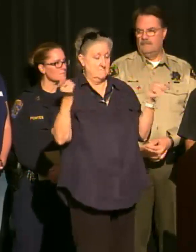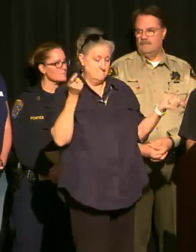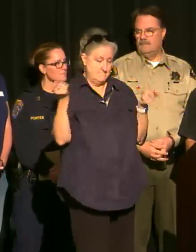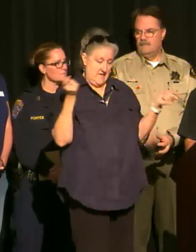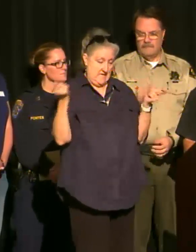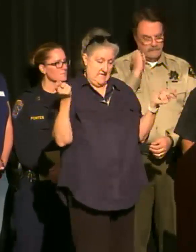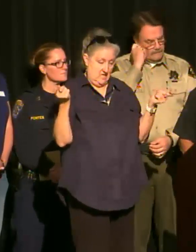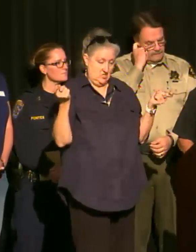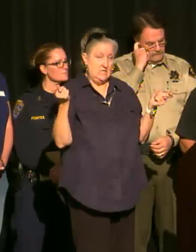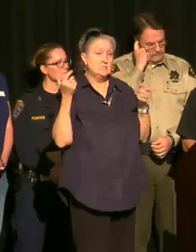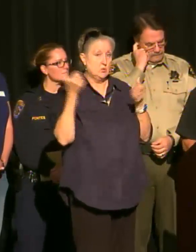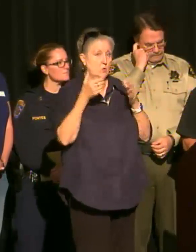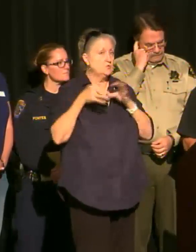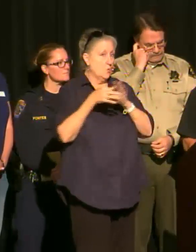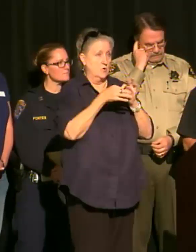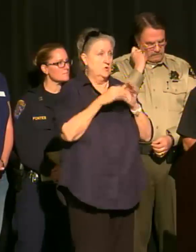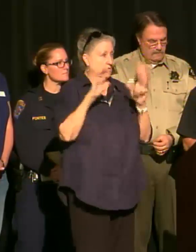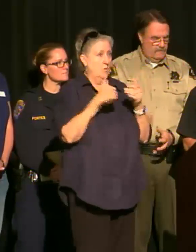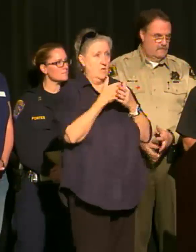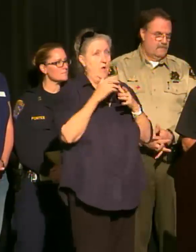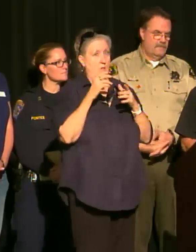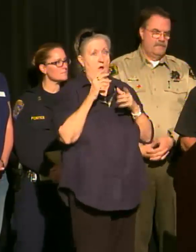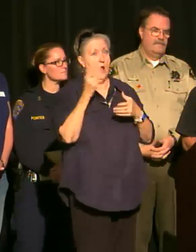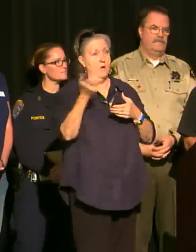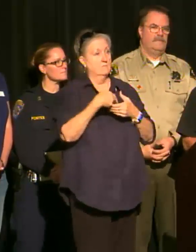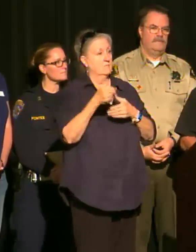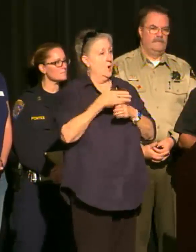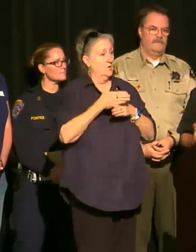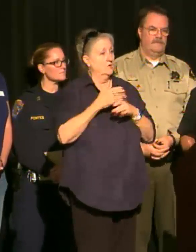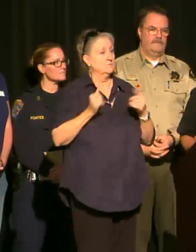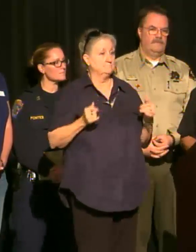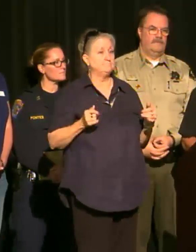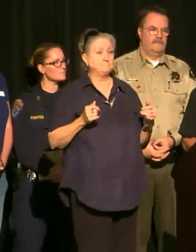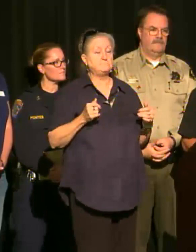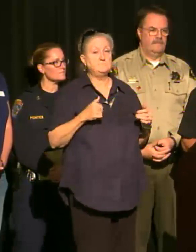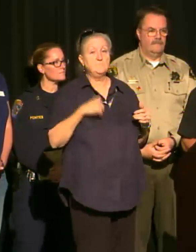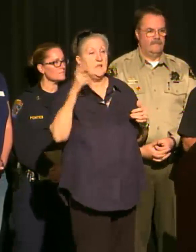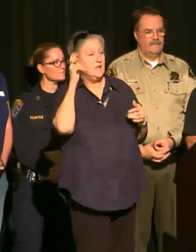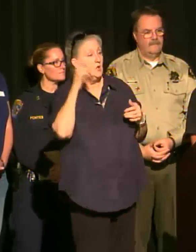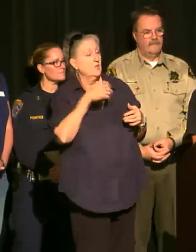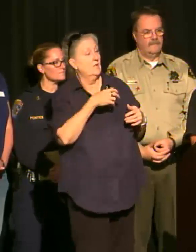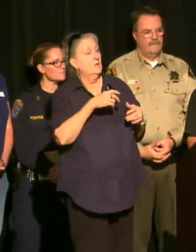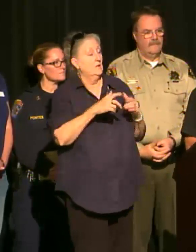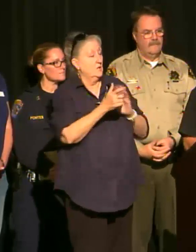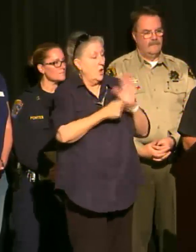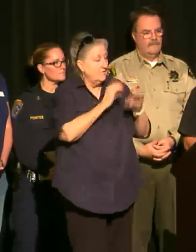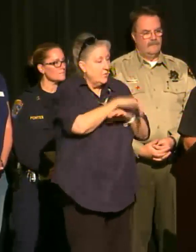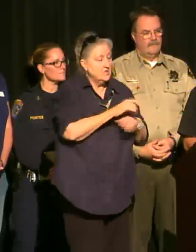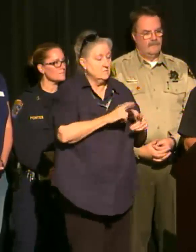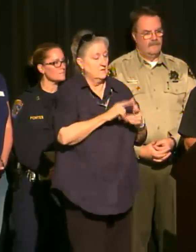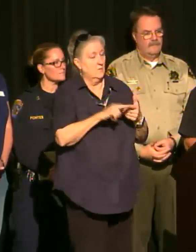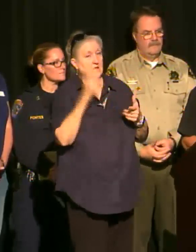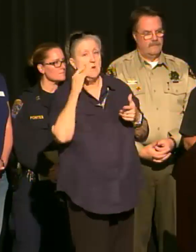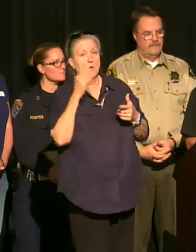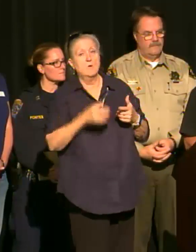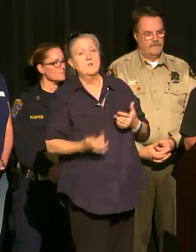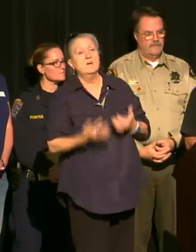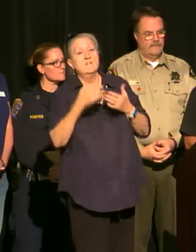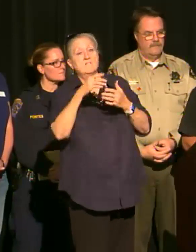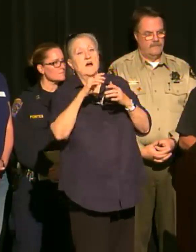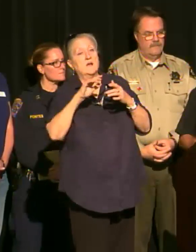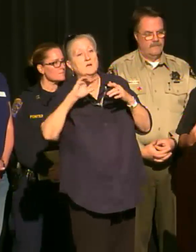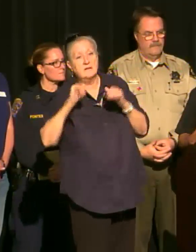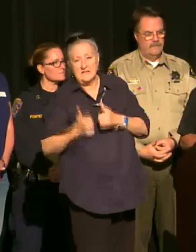And it's close coordination with all of our cooperators. So we hear the law enforcement components. We know the fire agencies that were